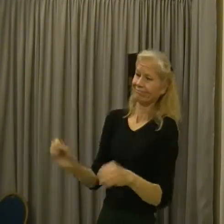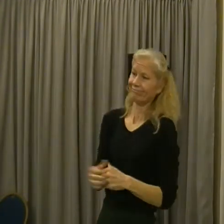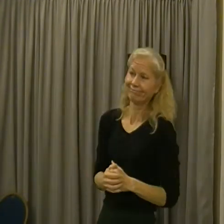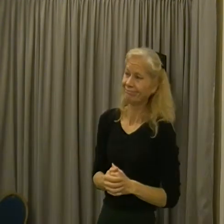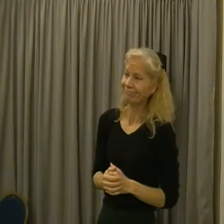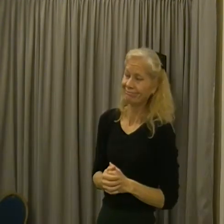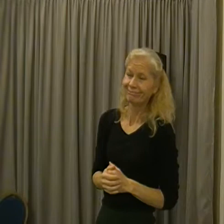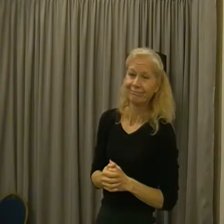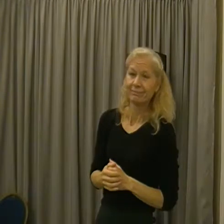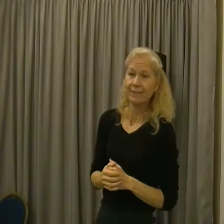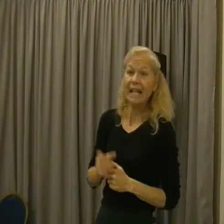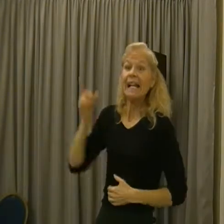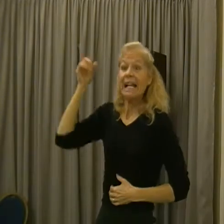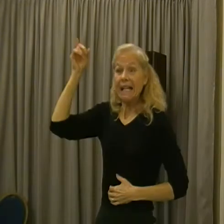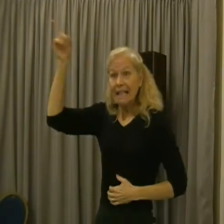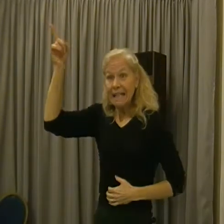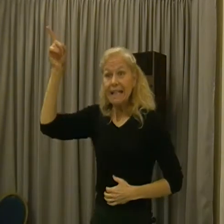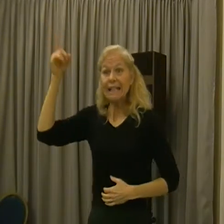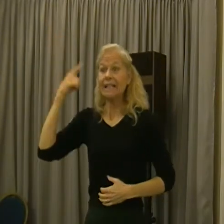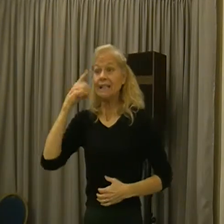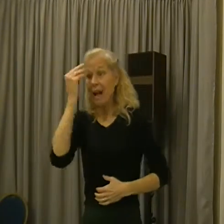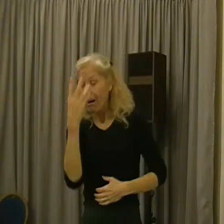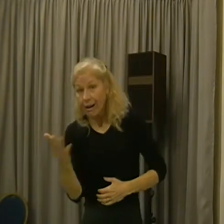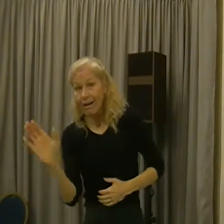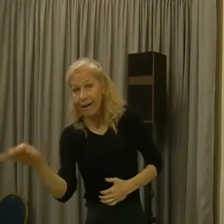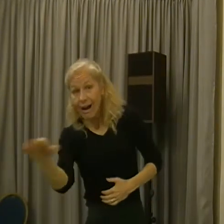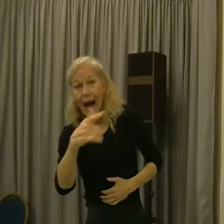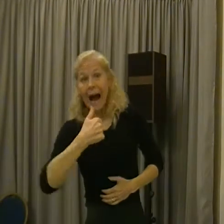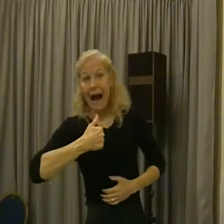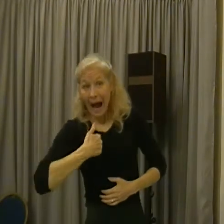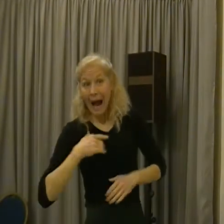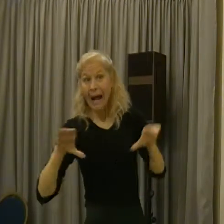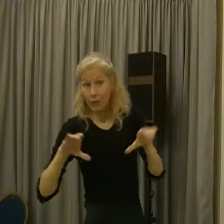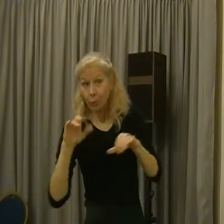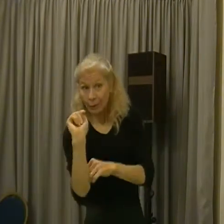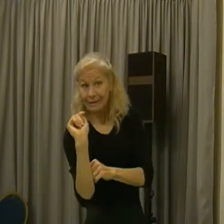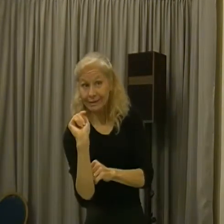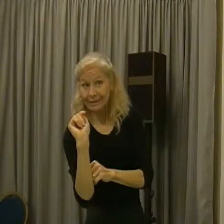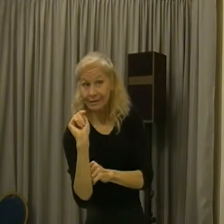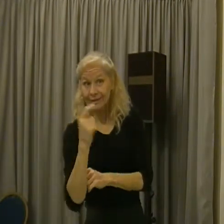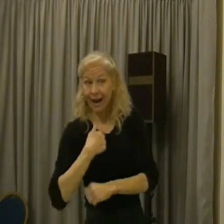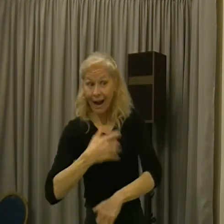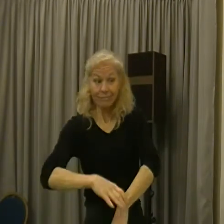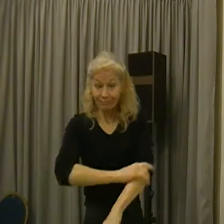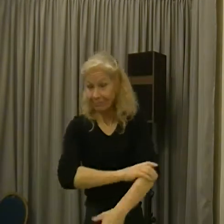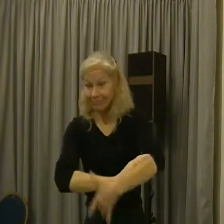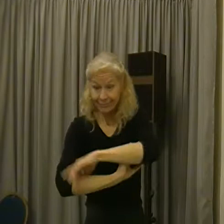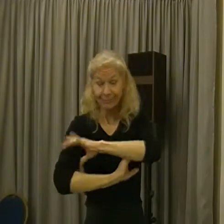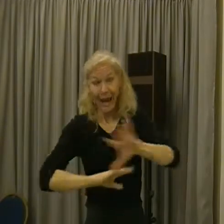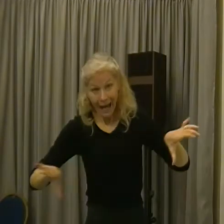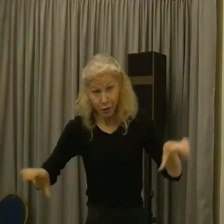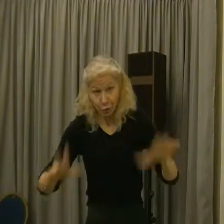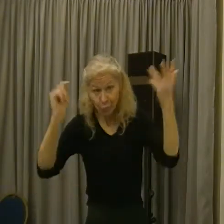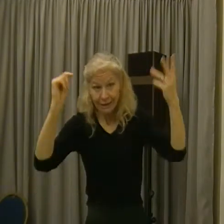care of business, amen? Amen. By his strength, by his power, God gets the job done.